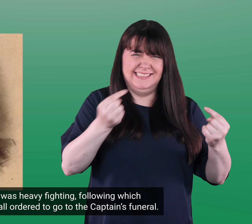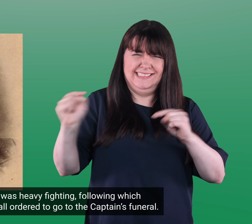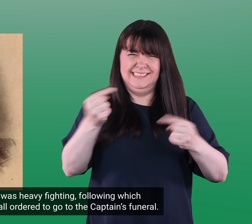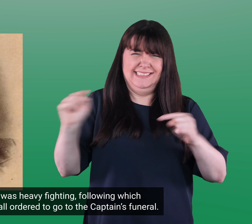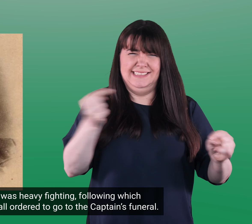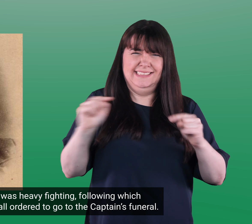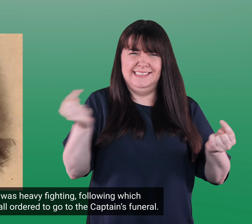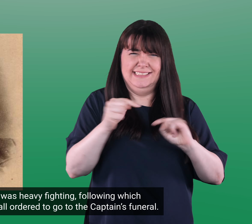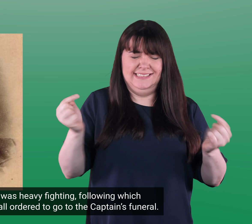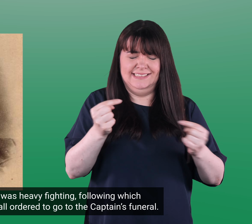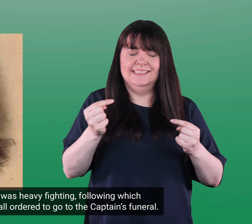funeral.